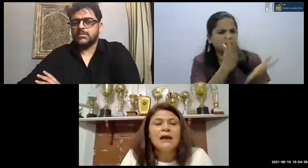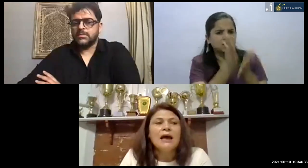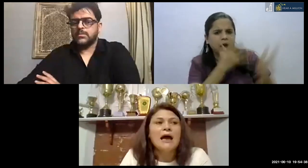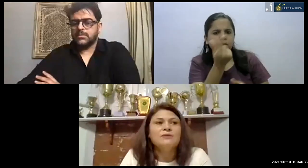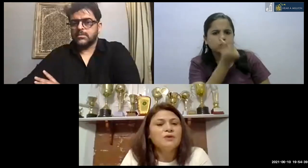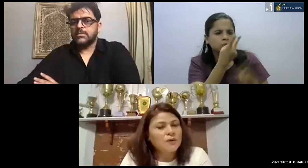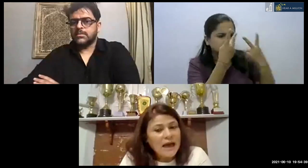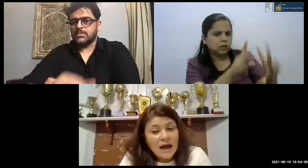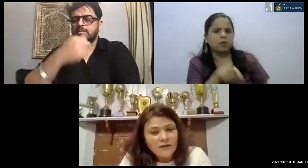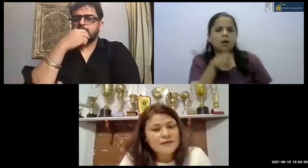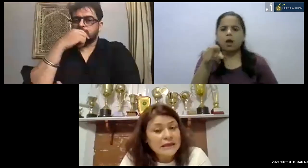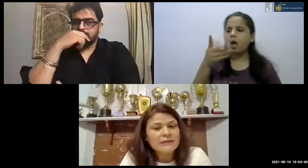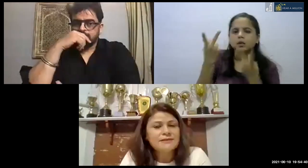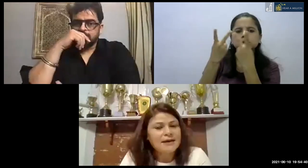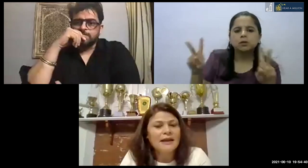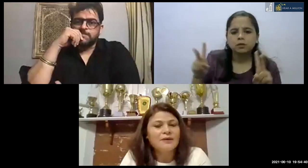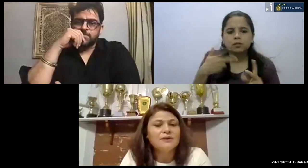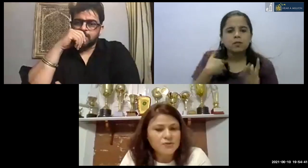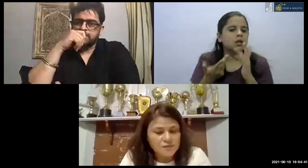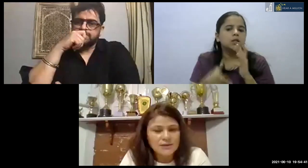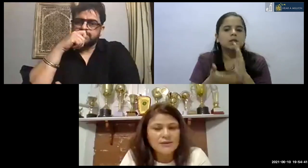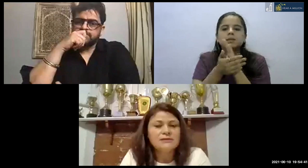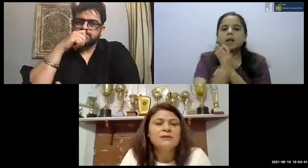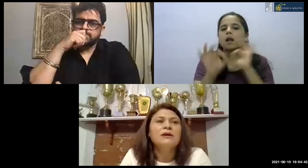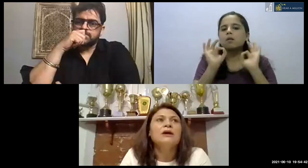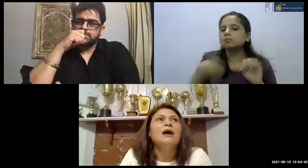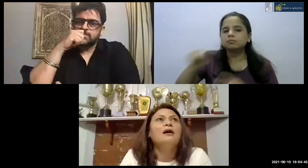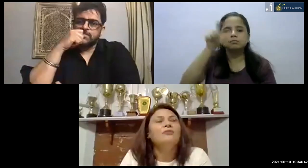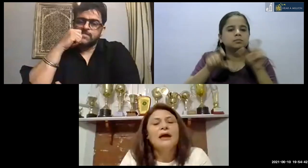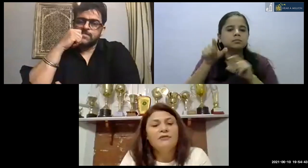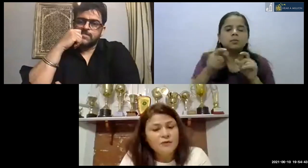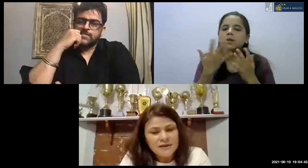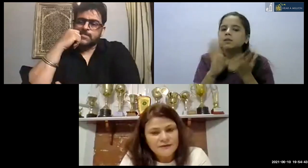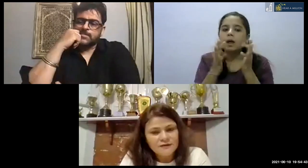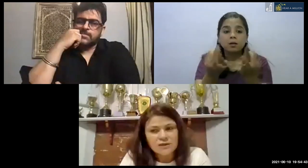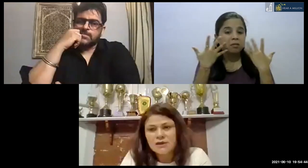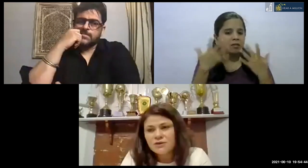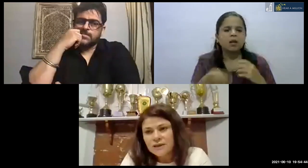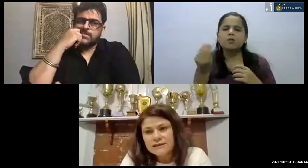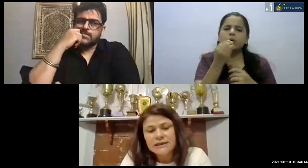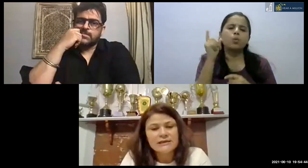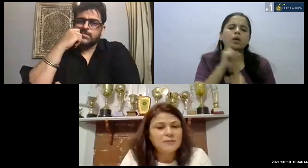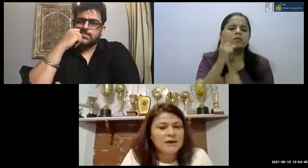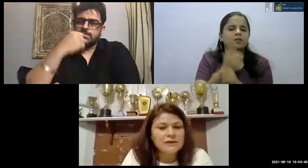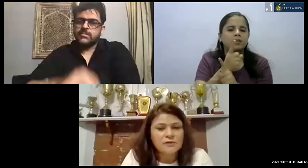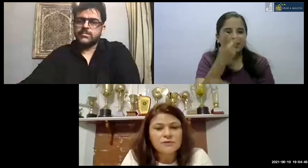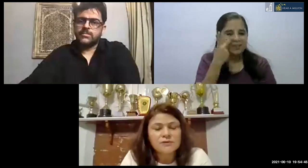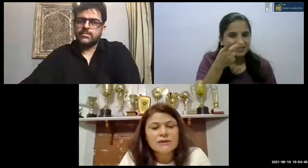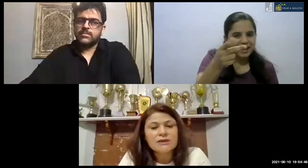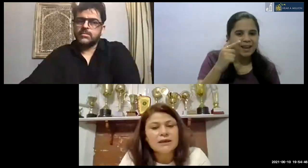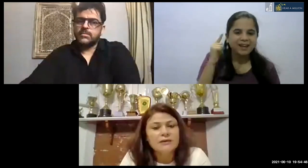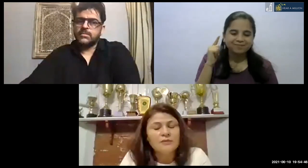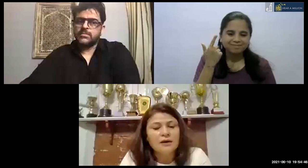signs, and we don't have skilled sign language users. We have few deaf teachers. You can see Ismar, he's